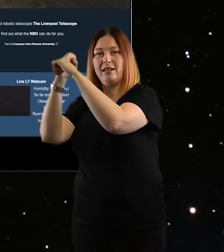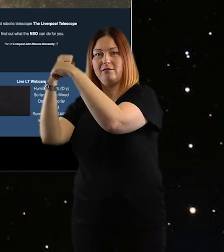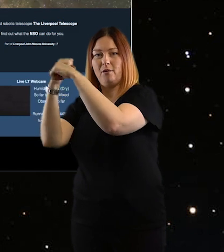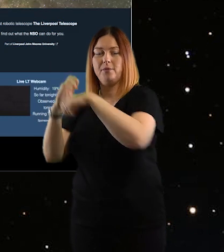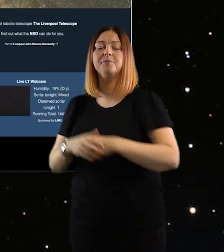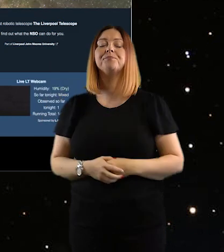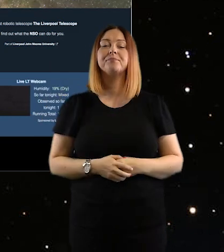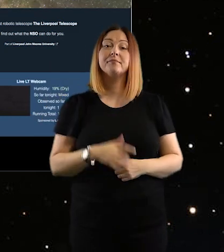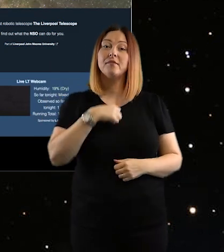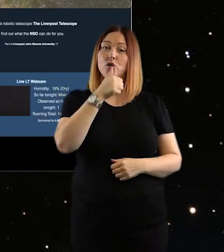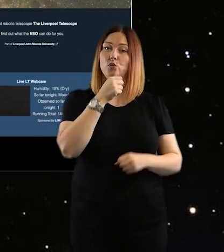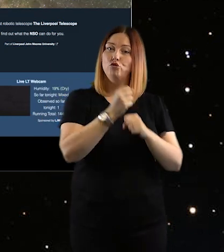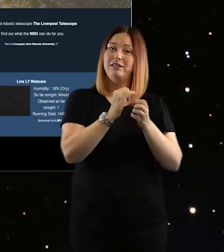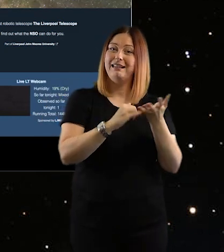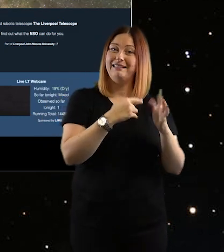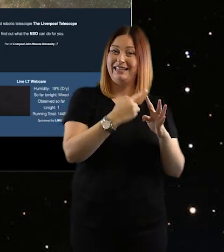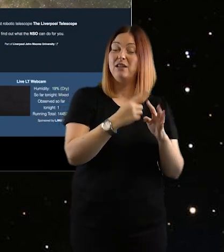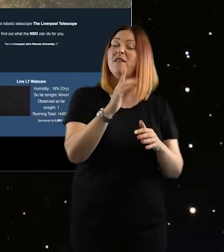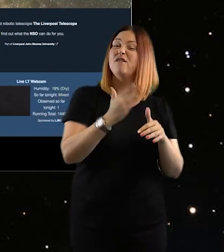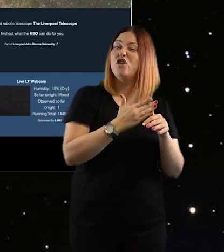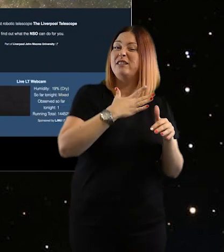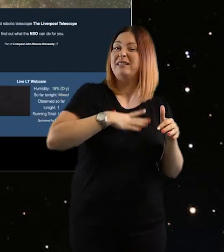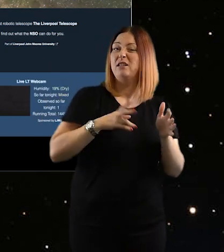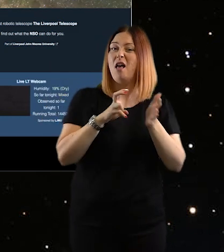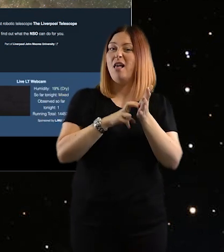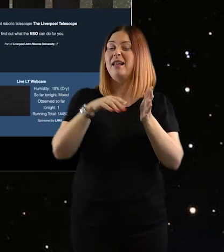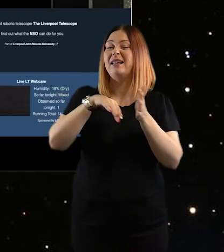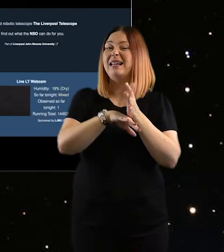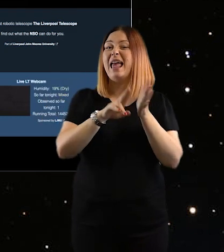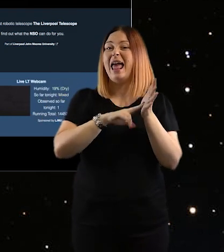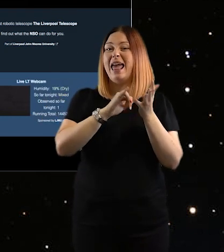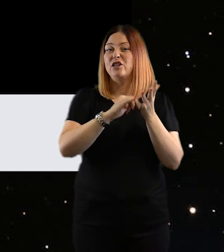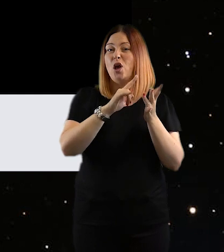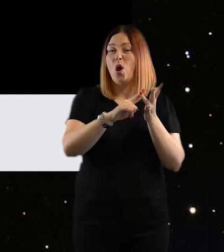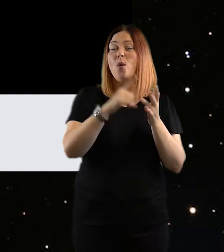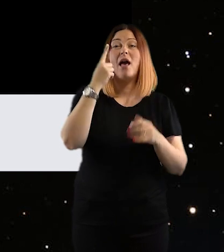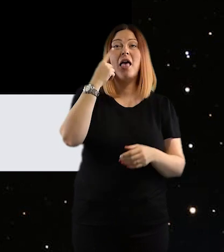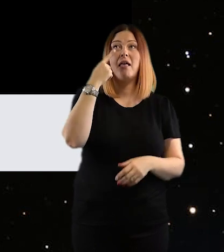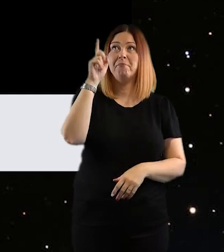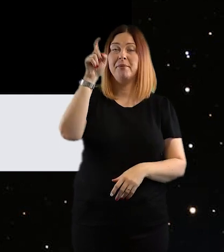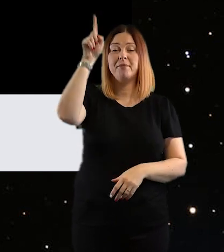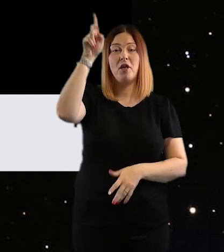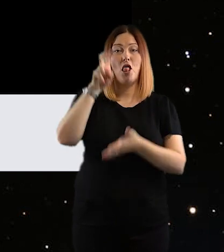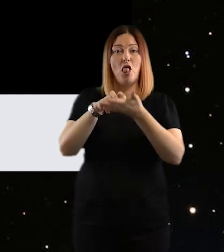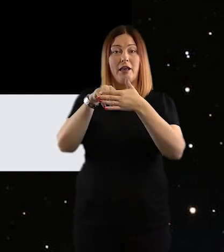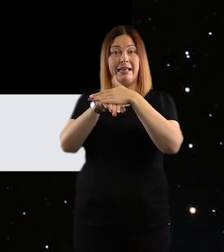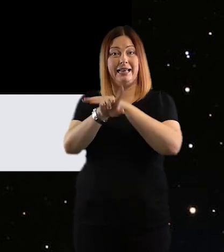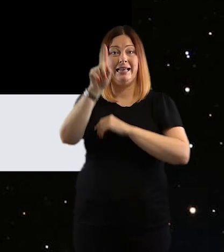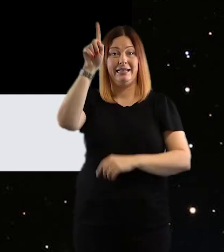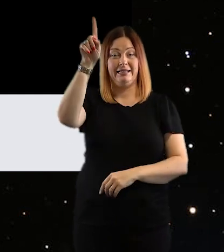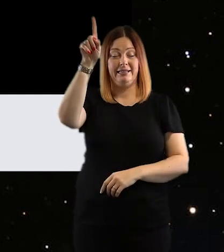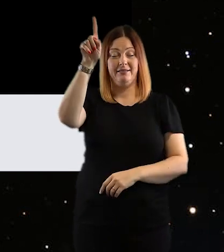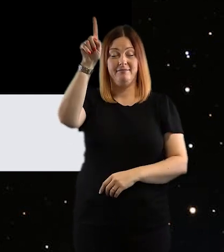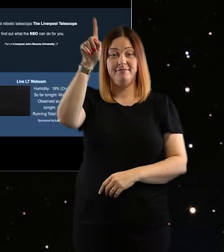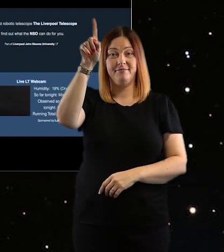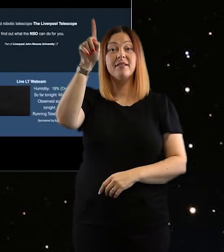thing to do is to make sure that you're logged into the NSO. So if you can see a login link at the top, we need to be clicking it and very quickly logging